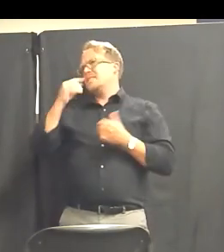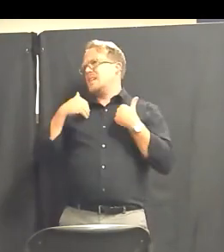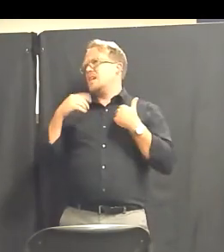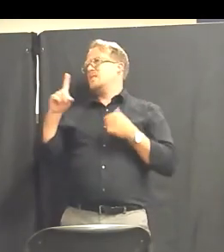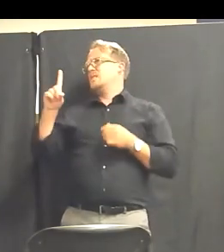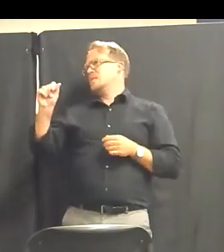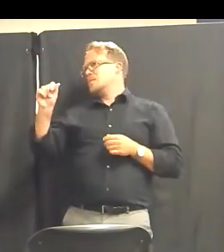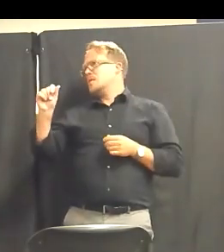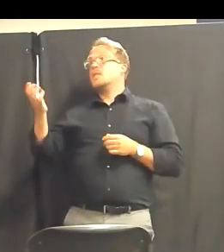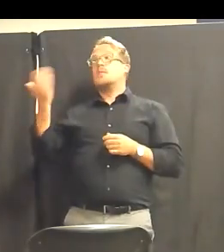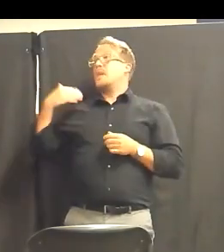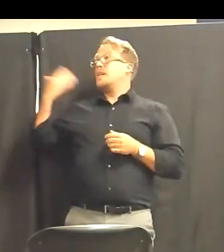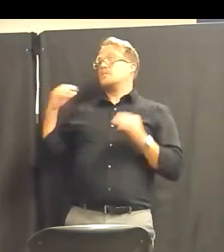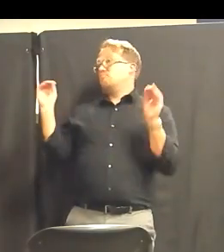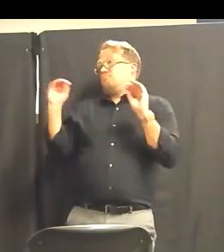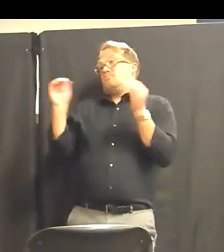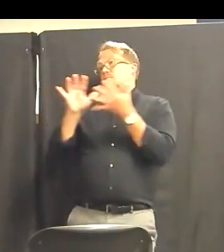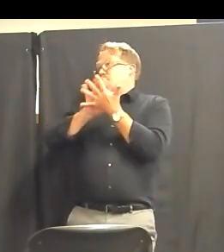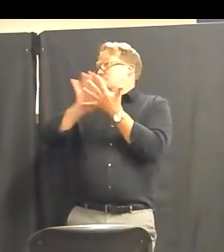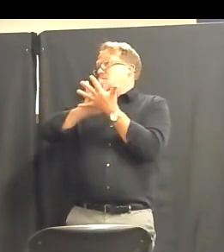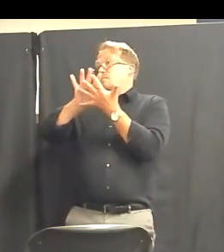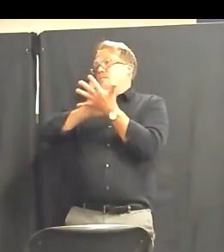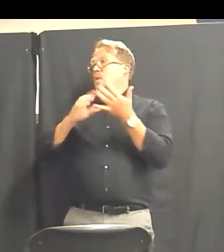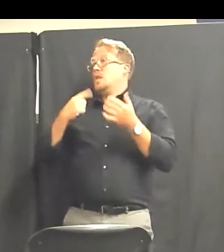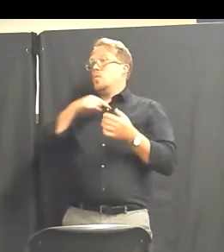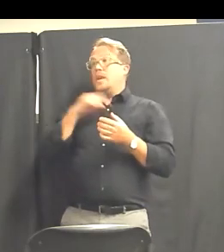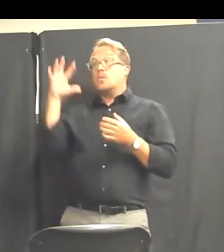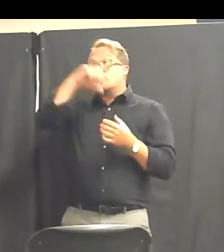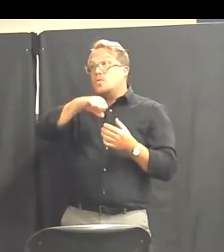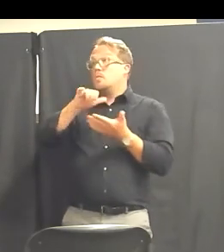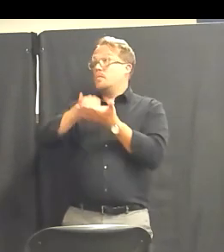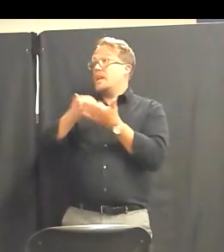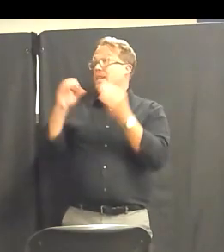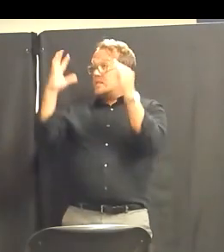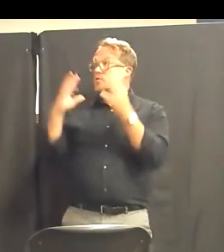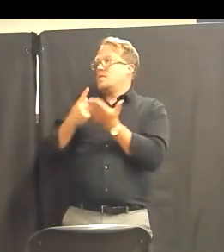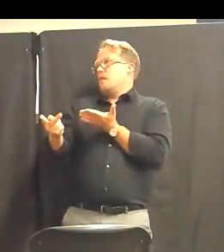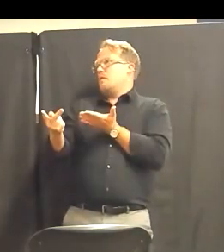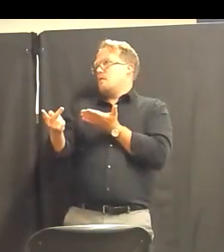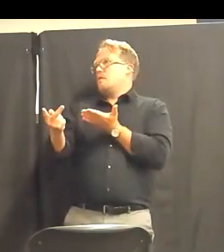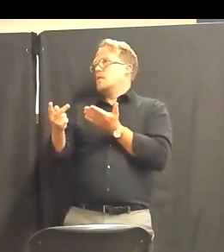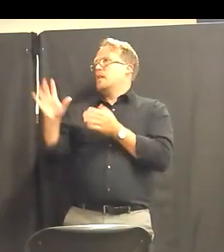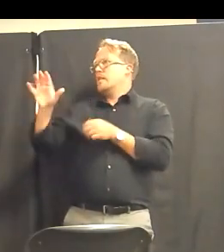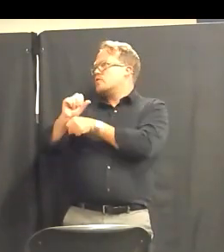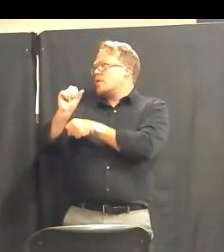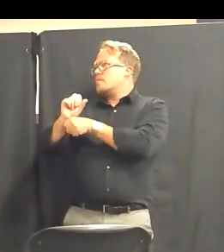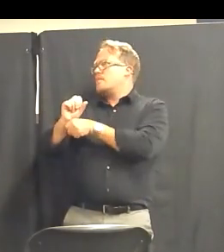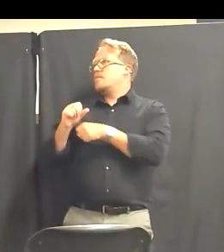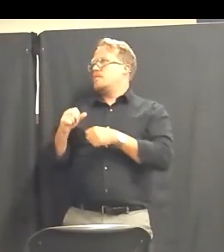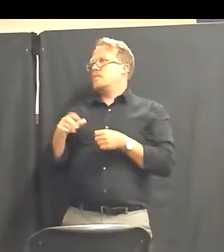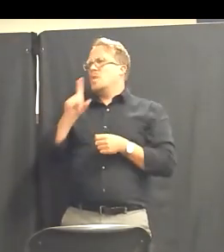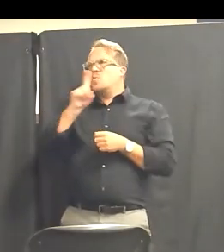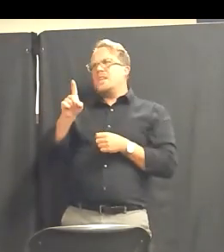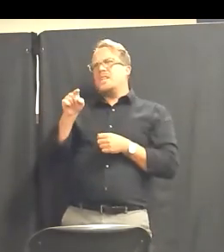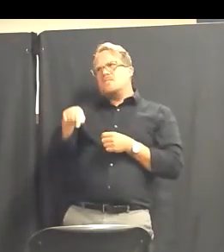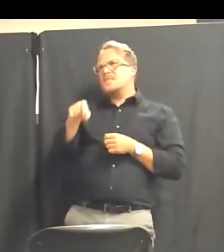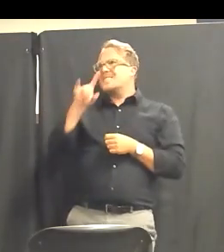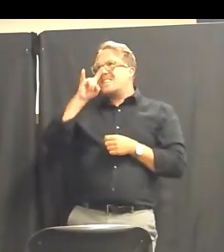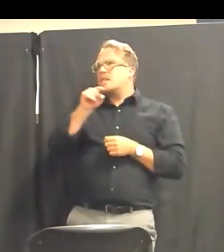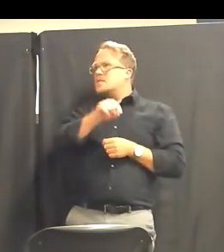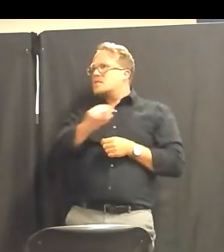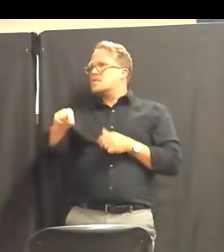additional. In the past, it was really ambiguous. There was a lot of assumptions about teachers failing and not